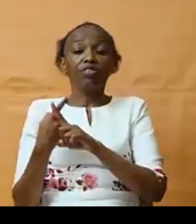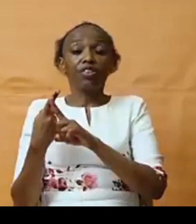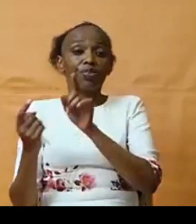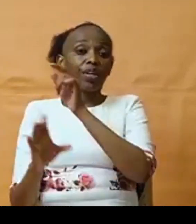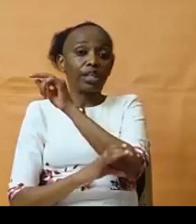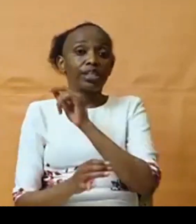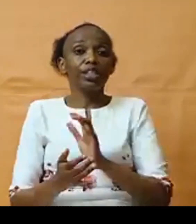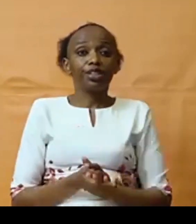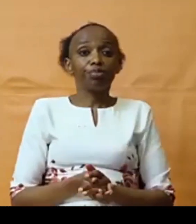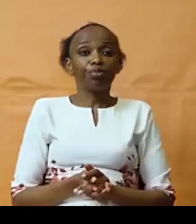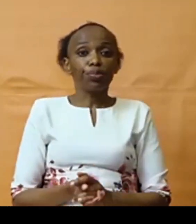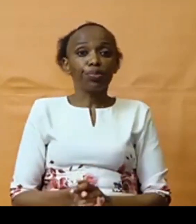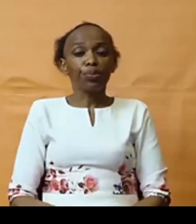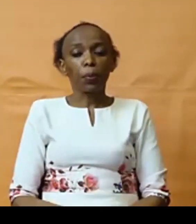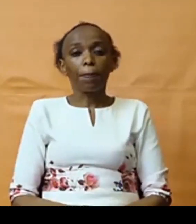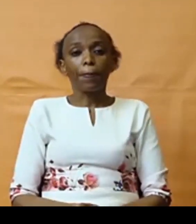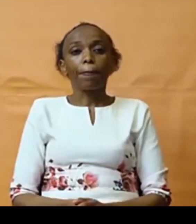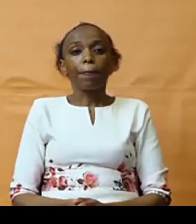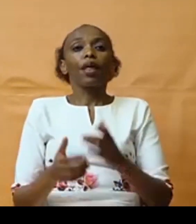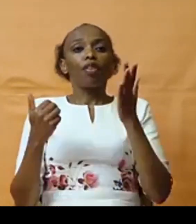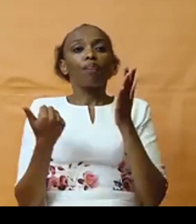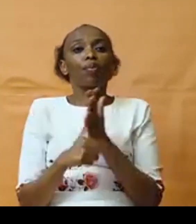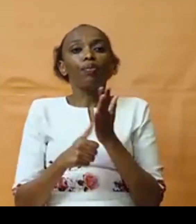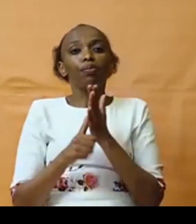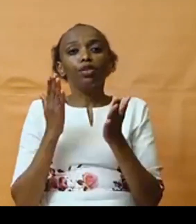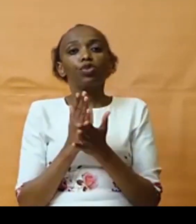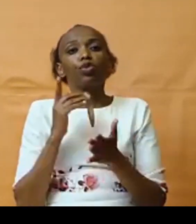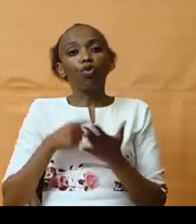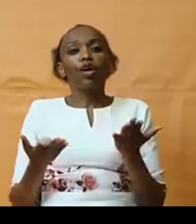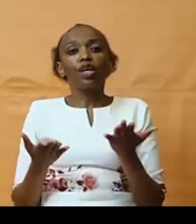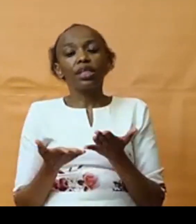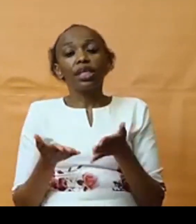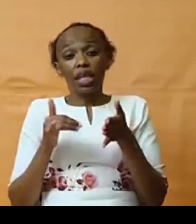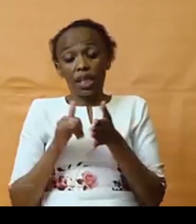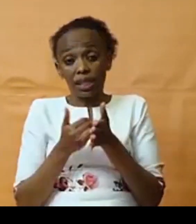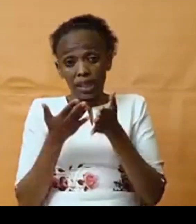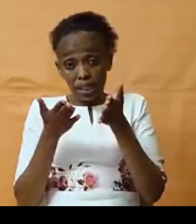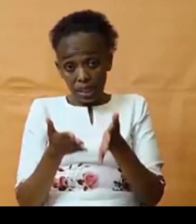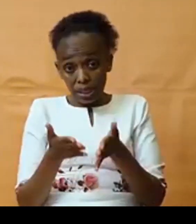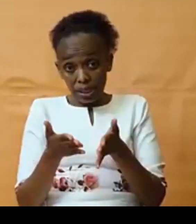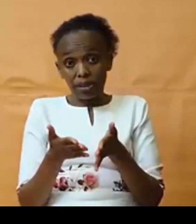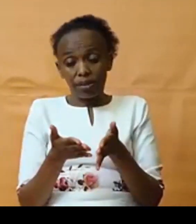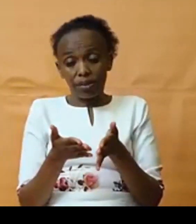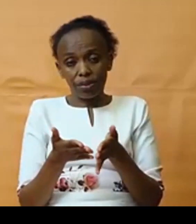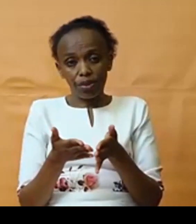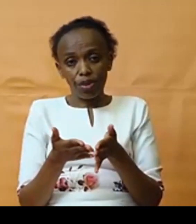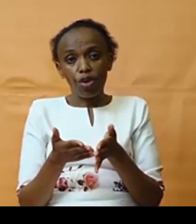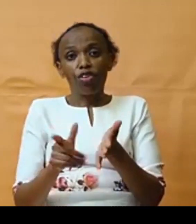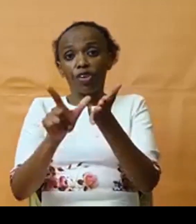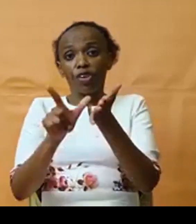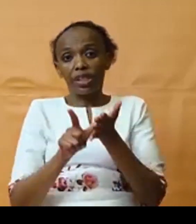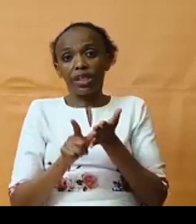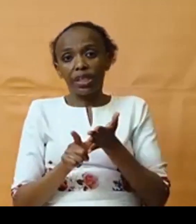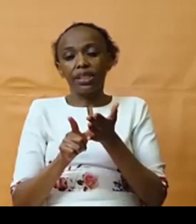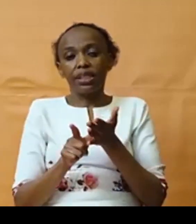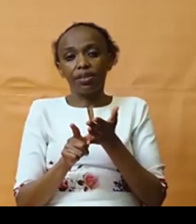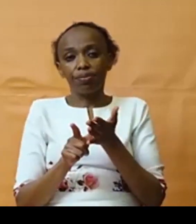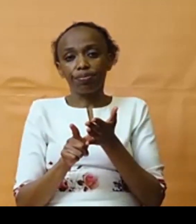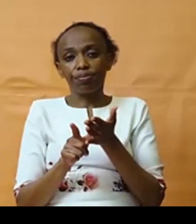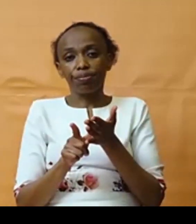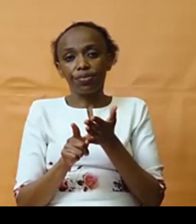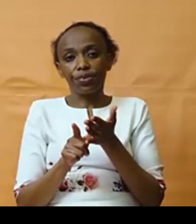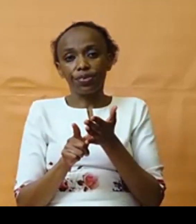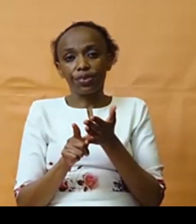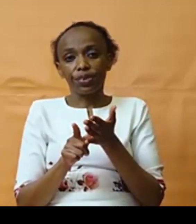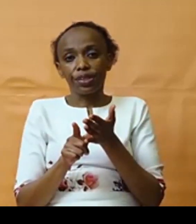on. And the problem is really that the existing architecture for debt restructuring really